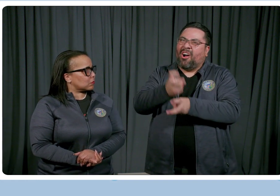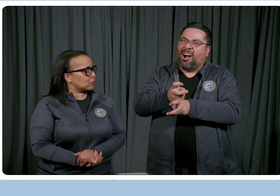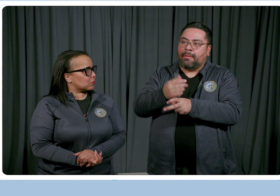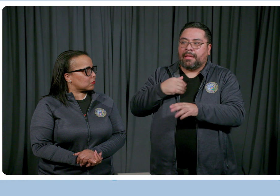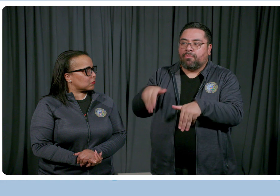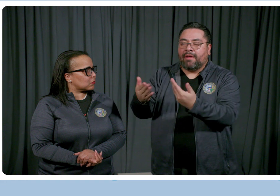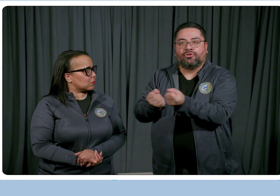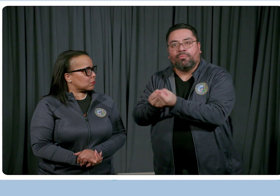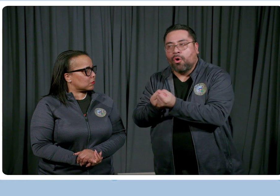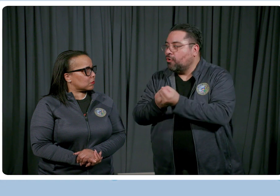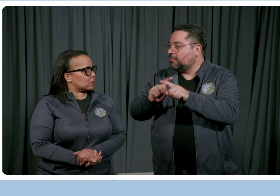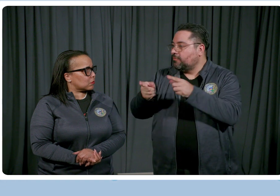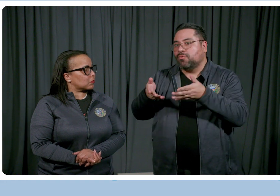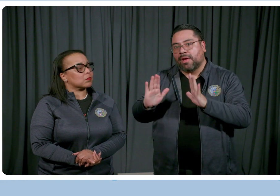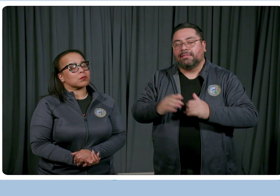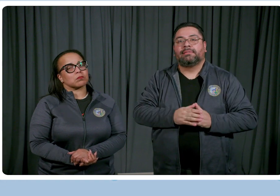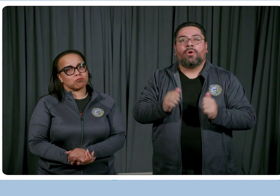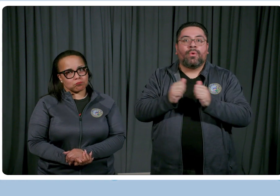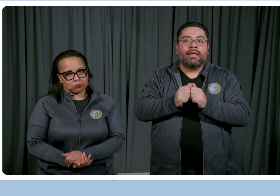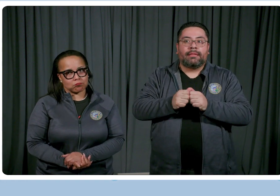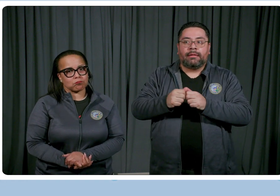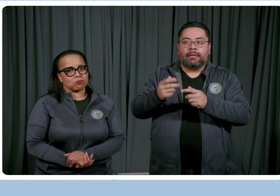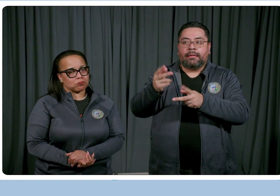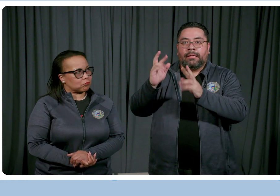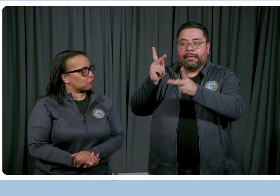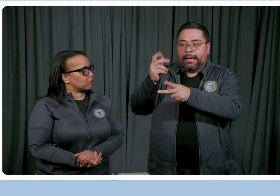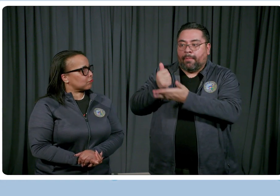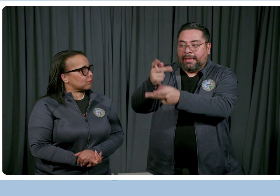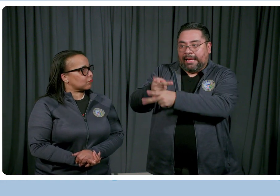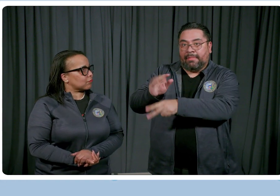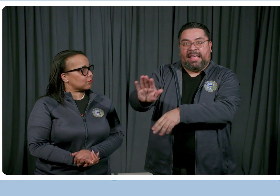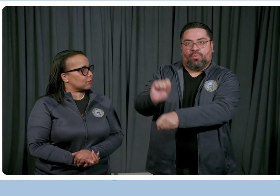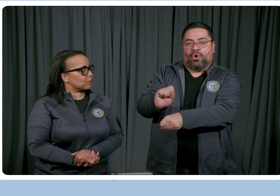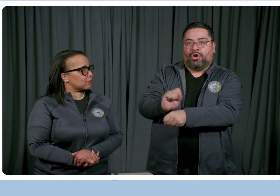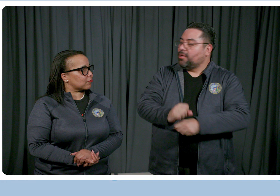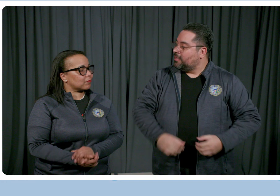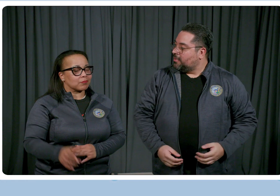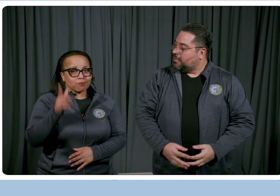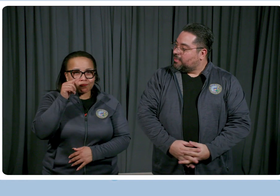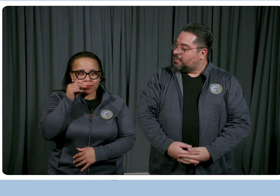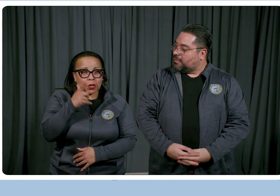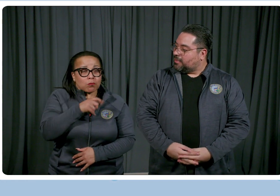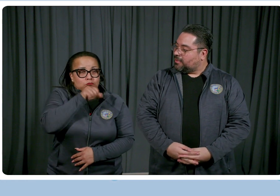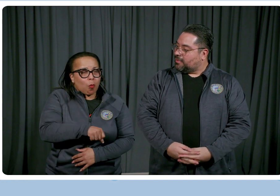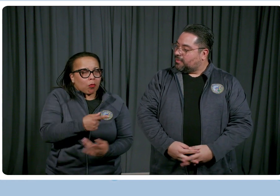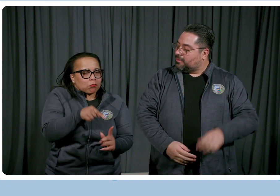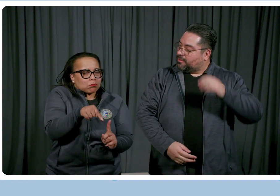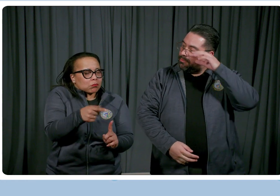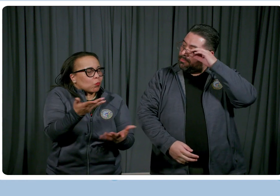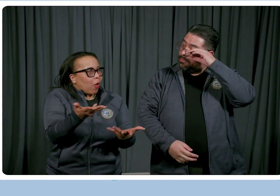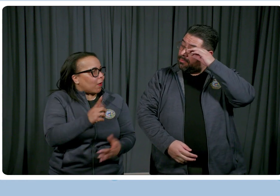I provide support in several different ways with keeping the job. What do you like the most? I just like getting